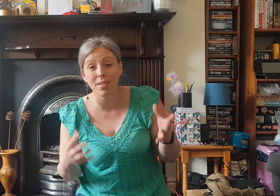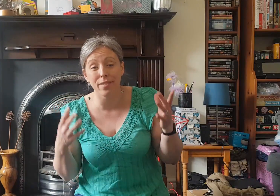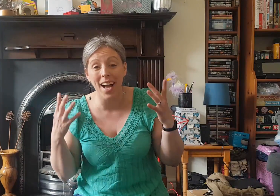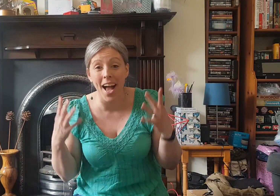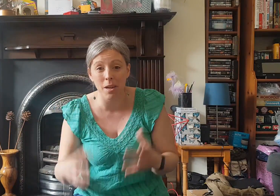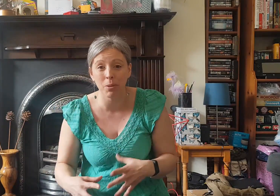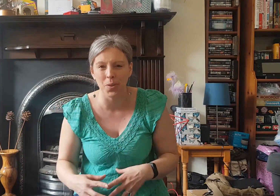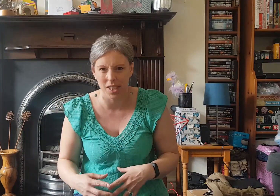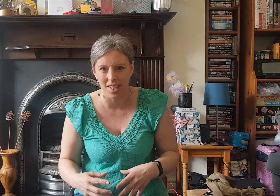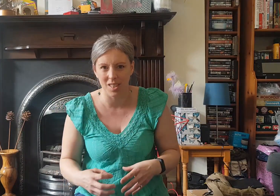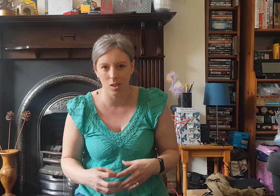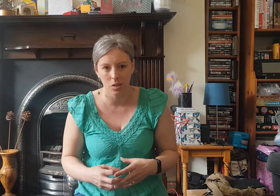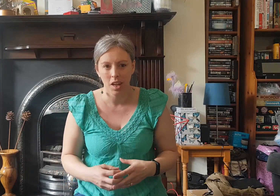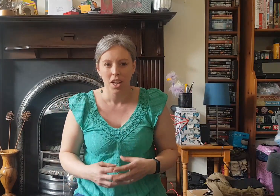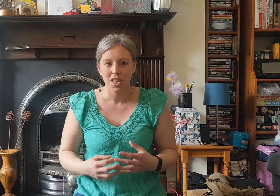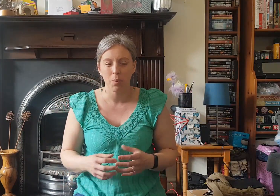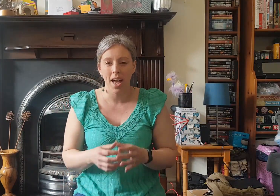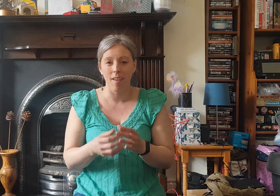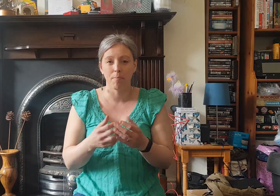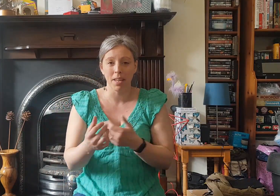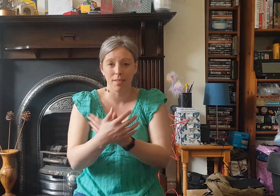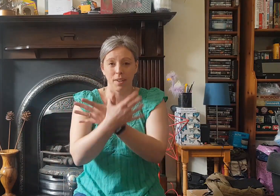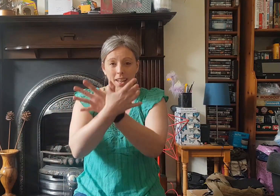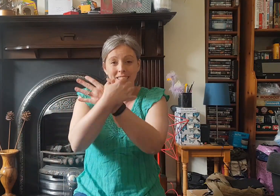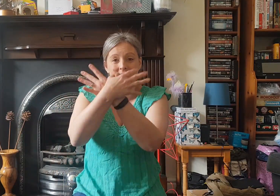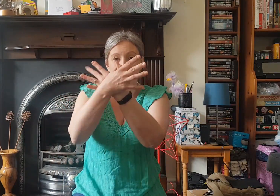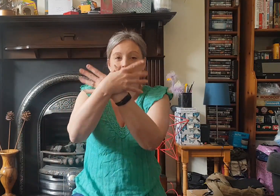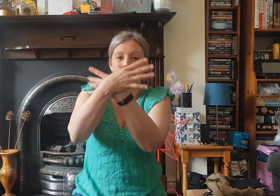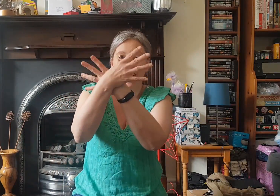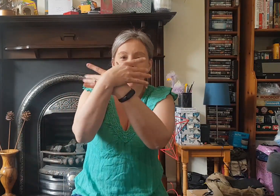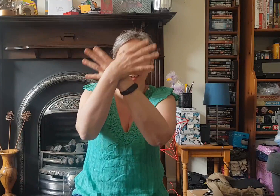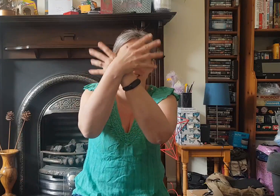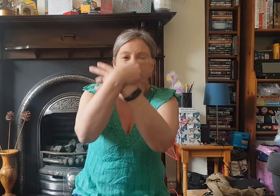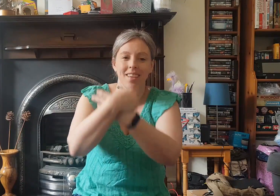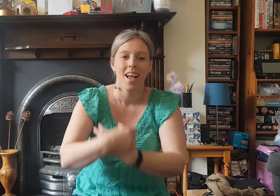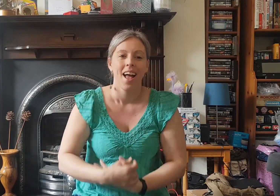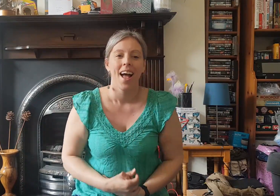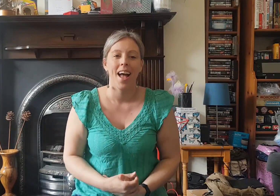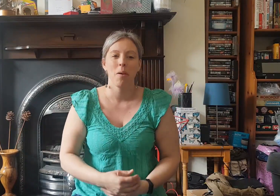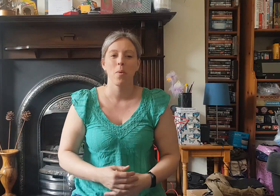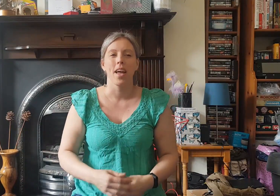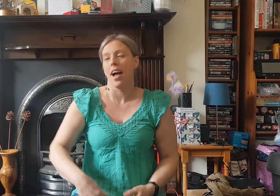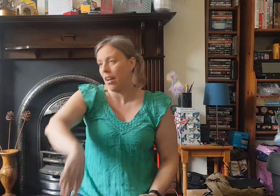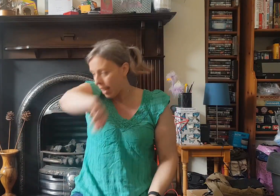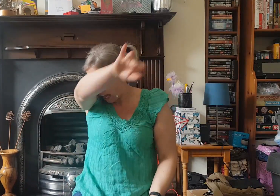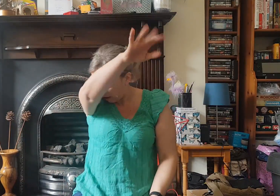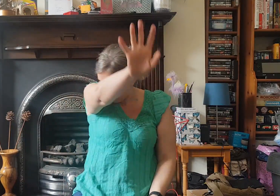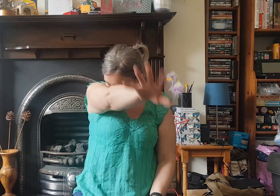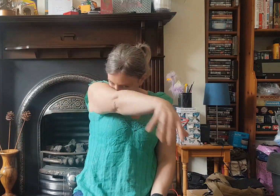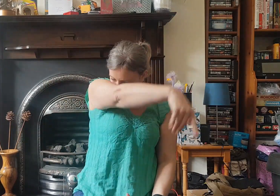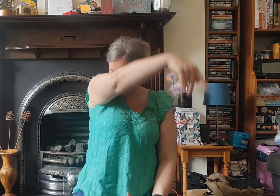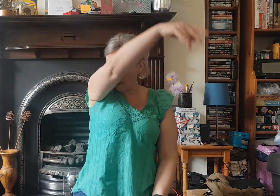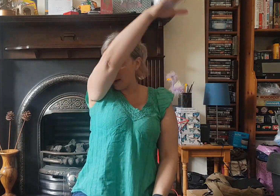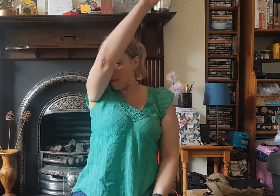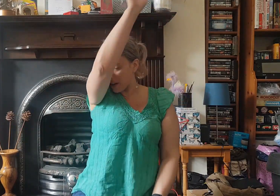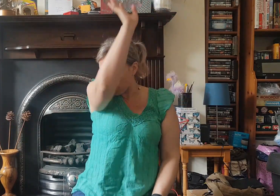loads of animals in this song so we have butterflies that go like this and we have elephants that have their big chunk